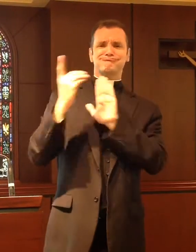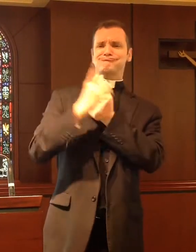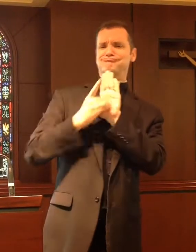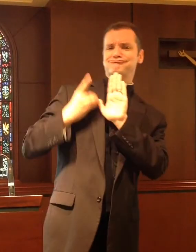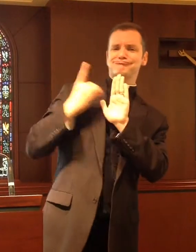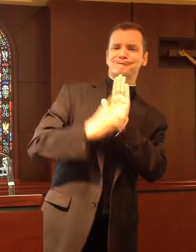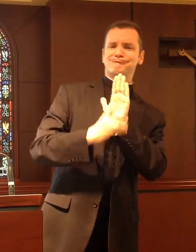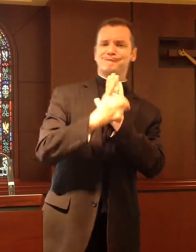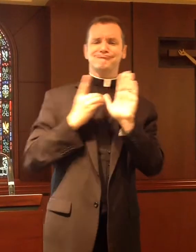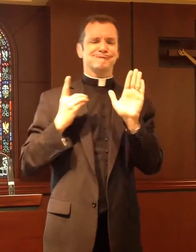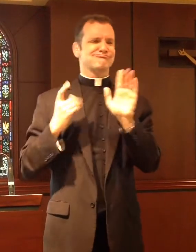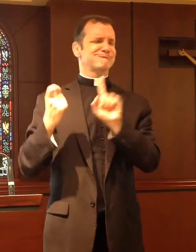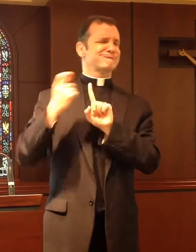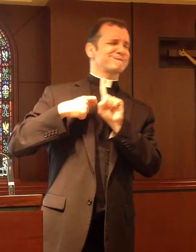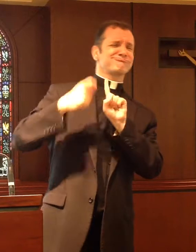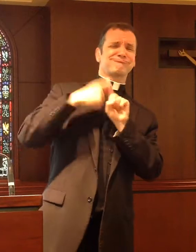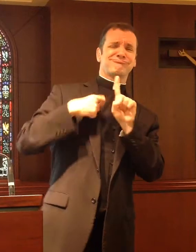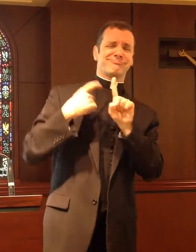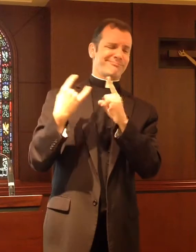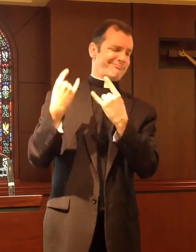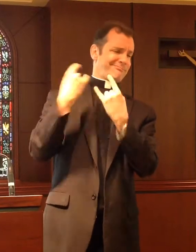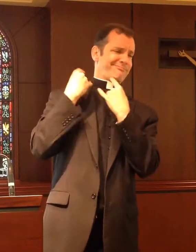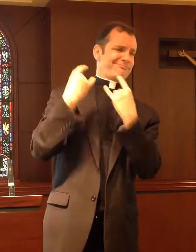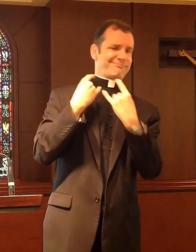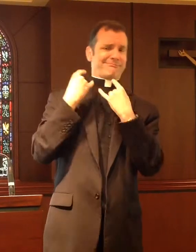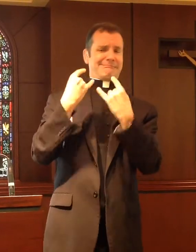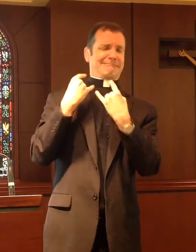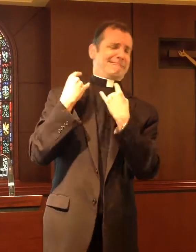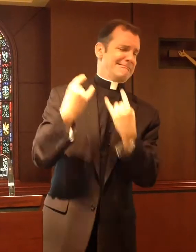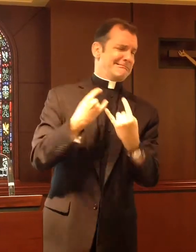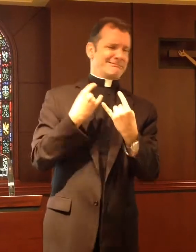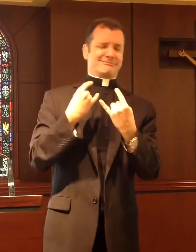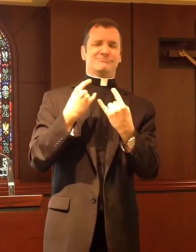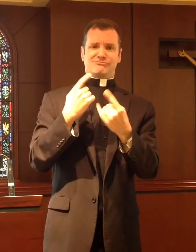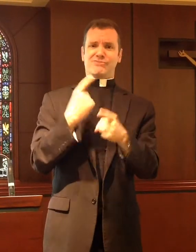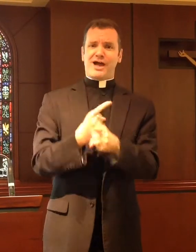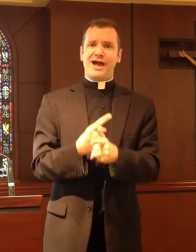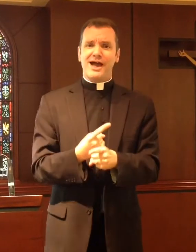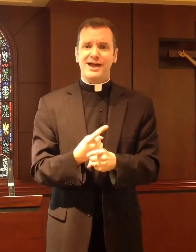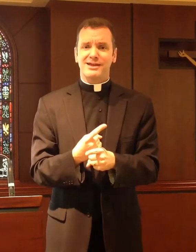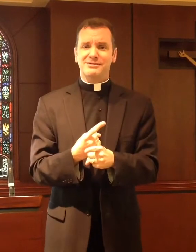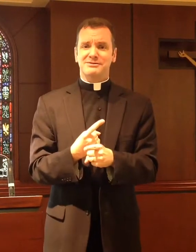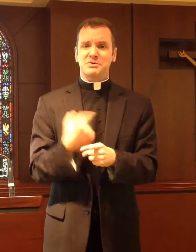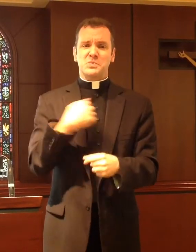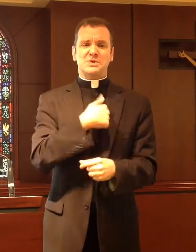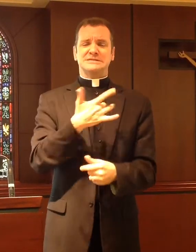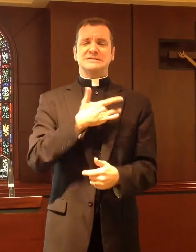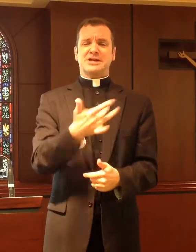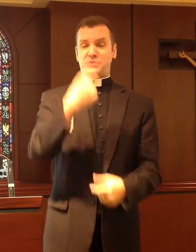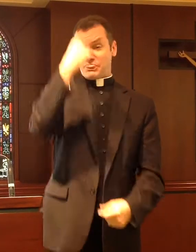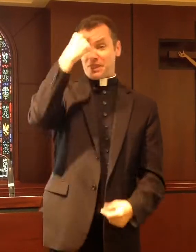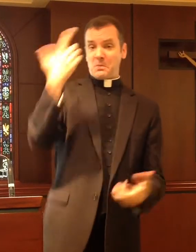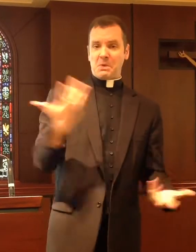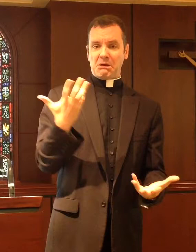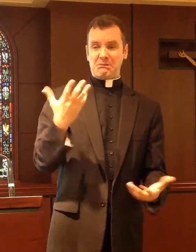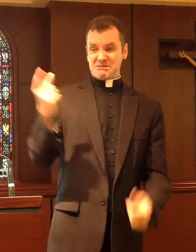As deaf people, we experience a lot of discrimination, picking on, and ignorance.